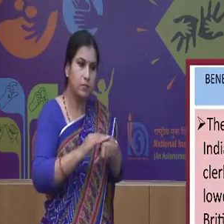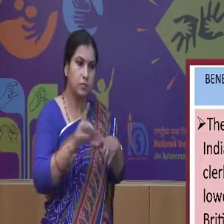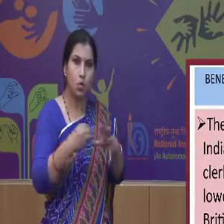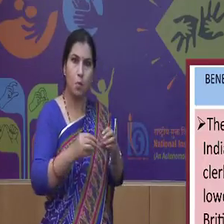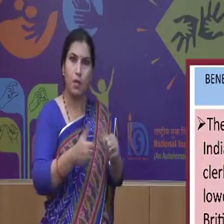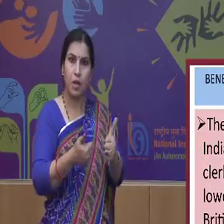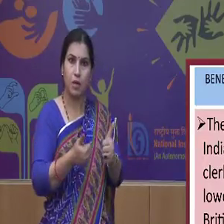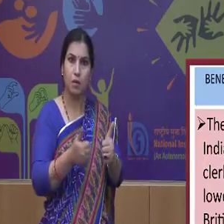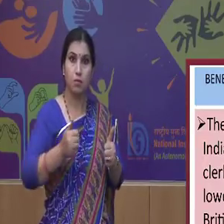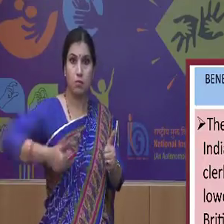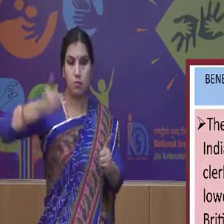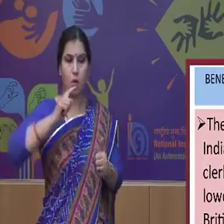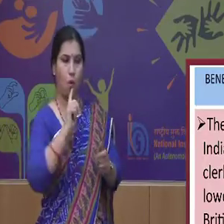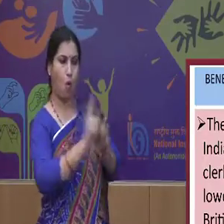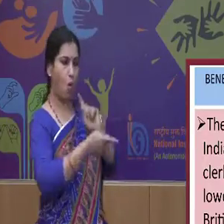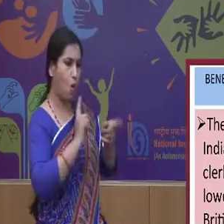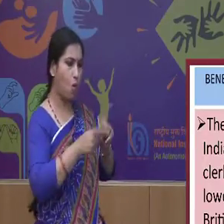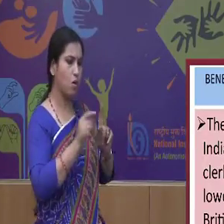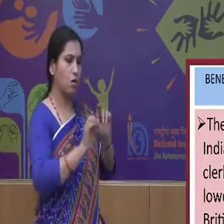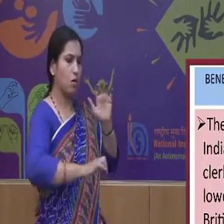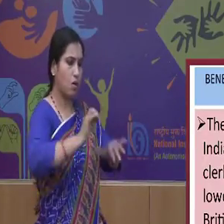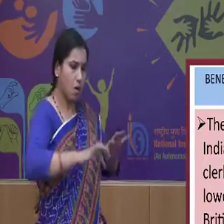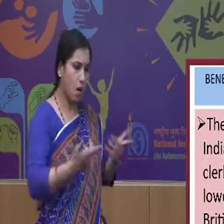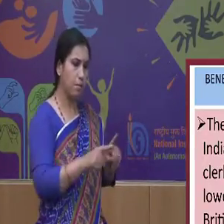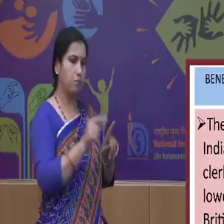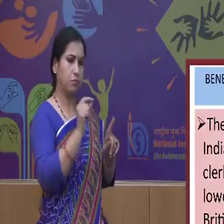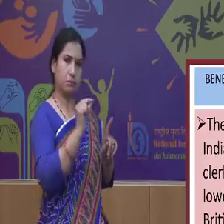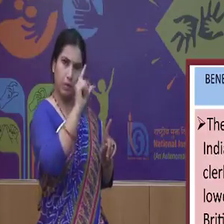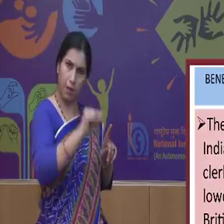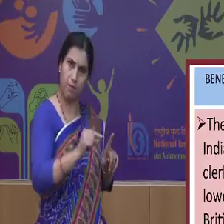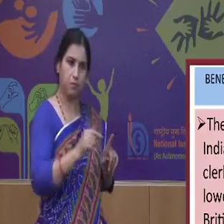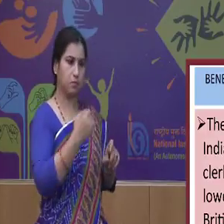workers who would work on lower salary than the British.